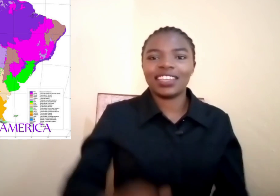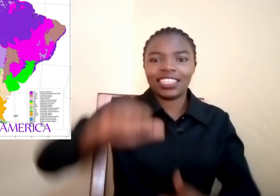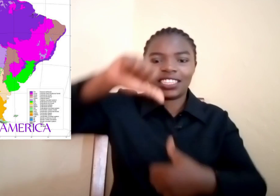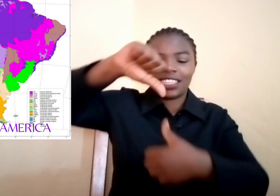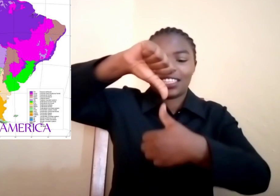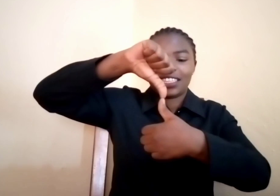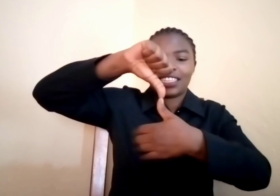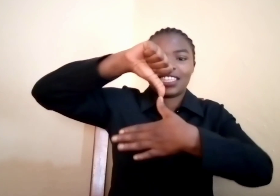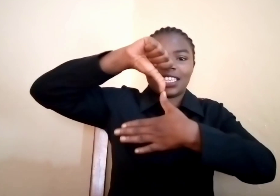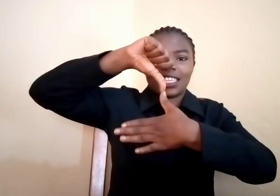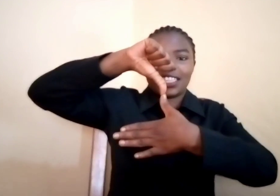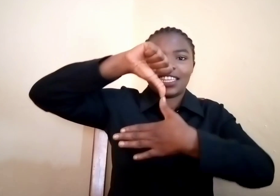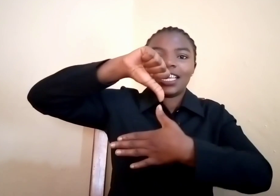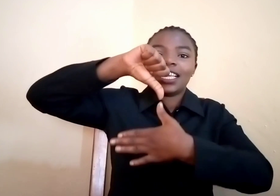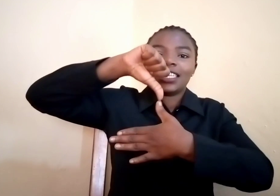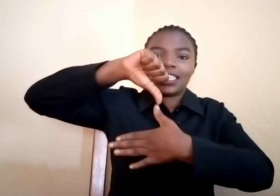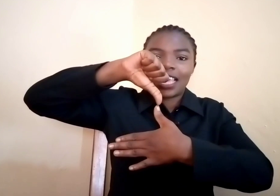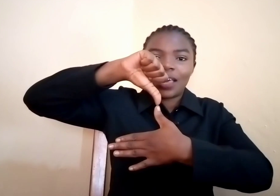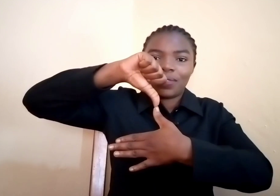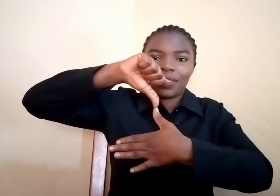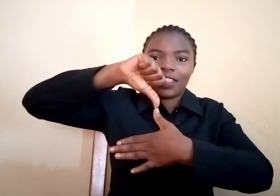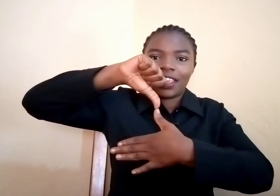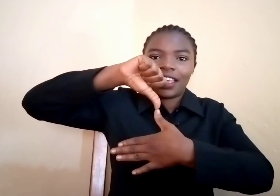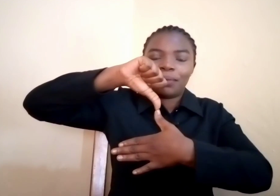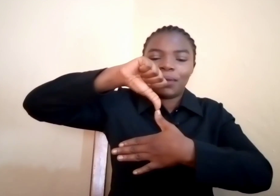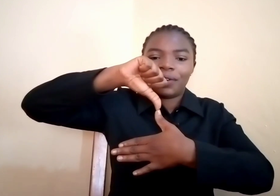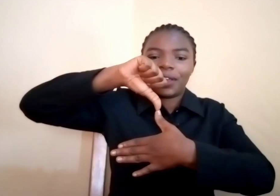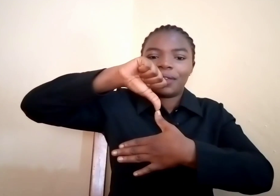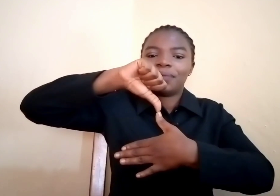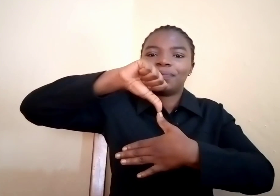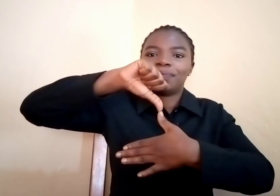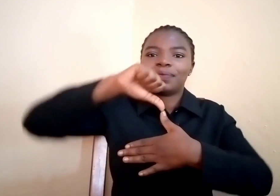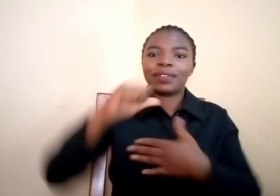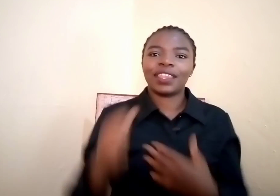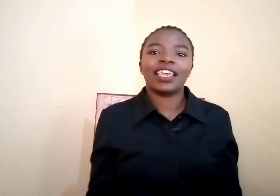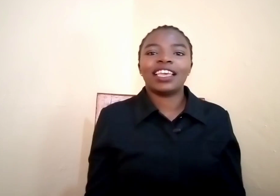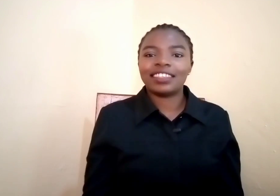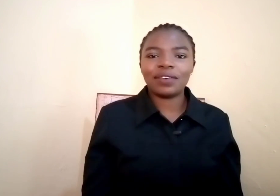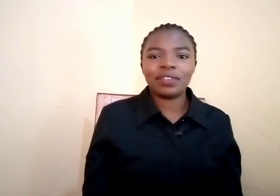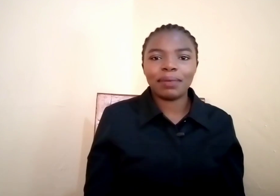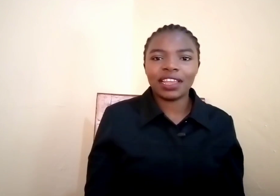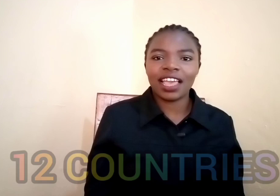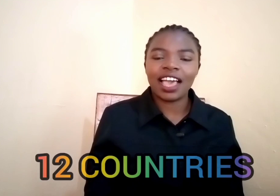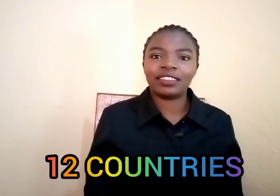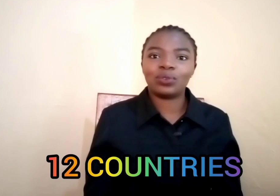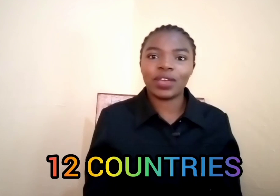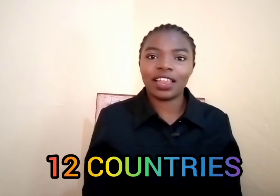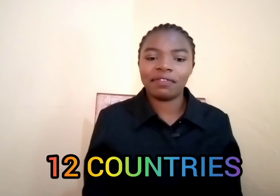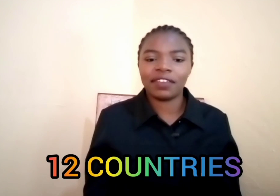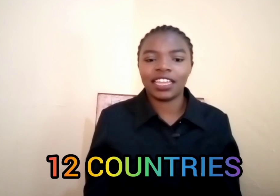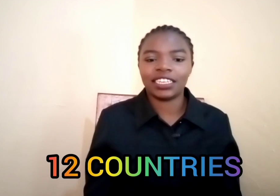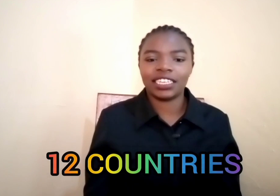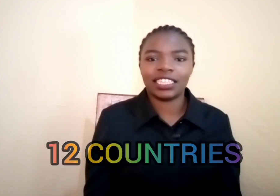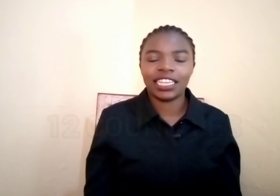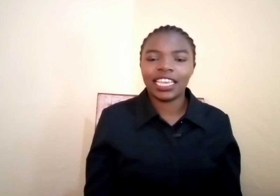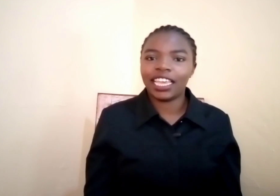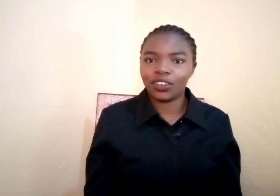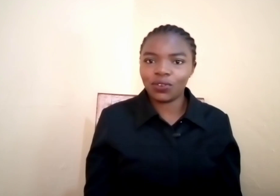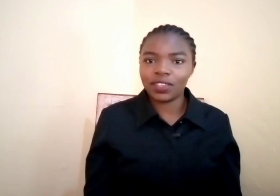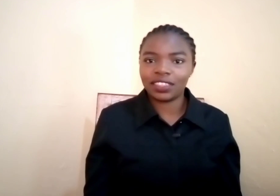is this. South America. South America has 12 countries and